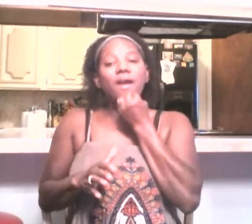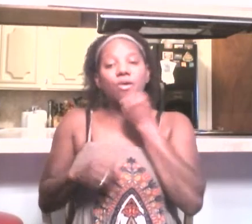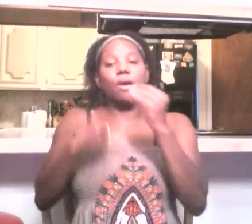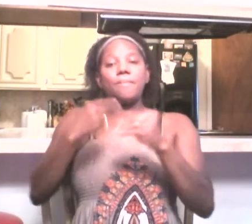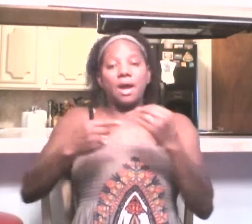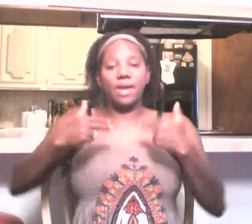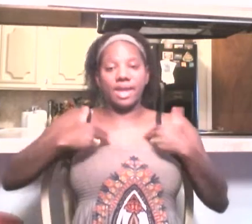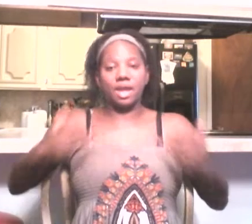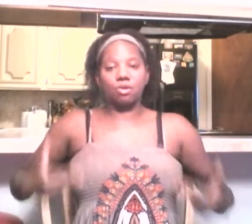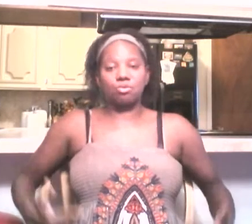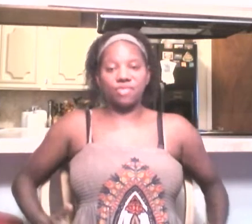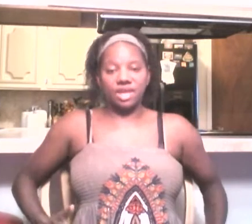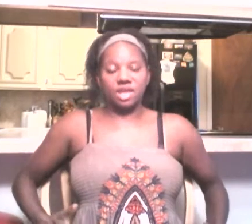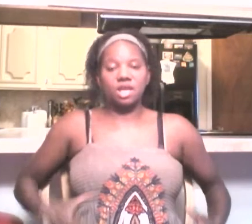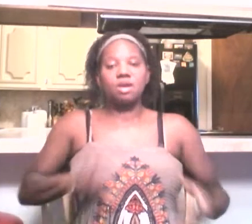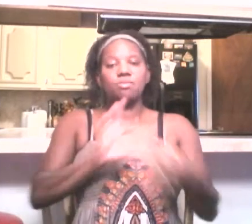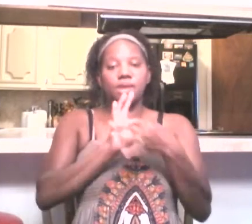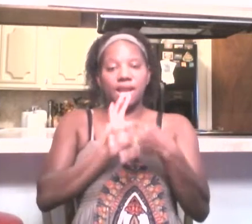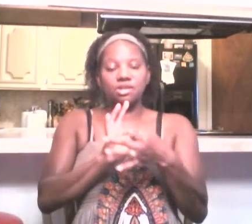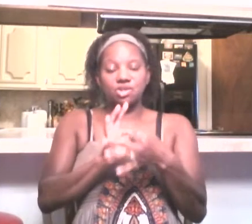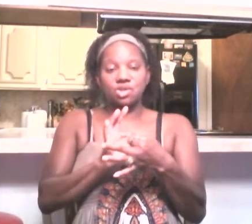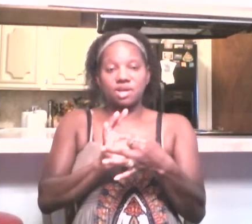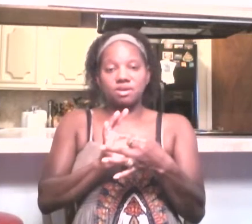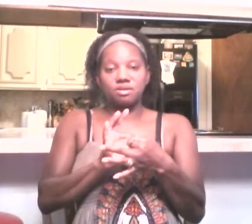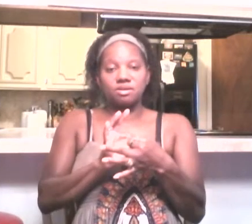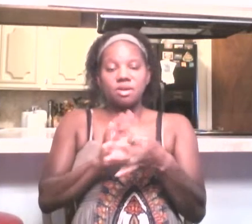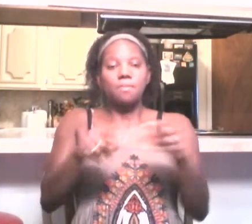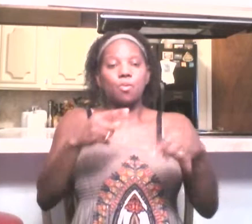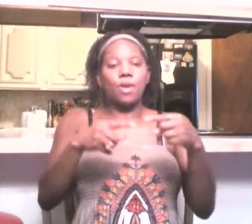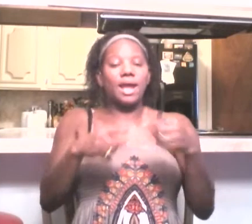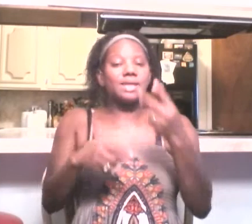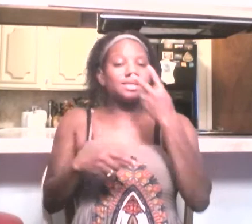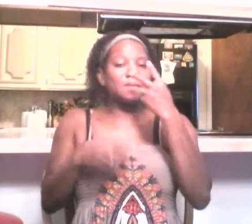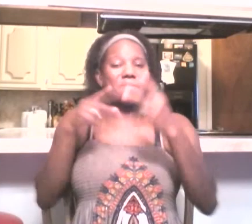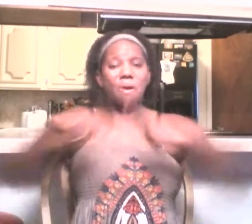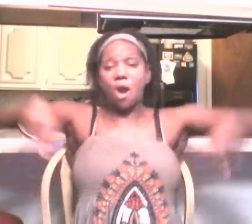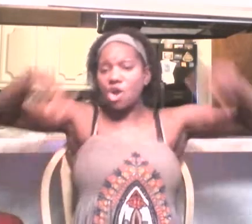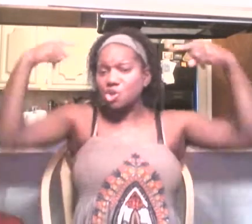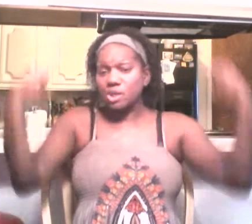care about a healthy relationship. But when I see people